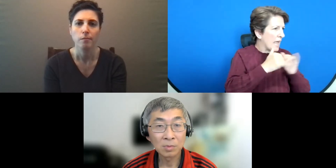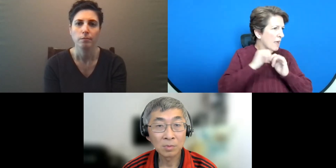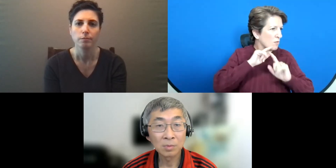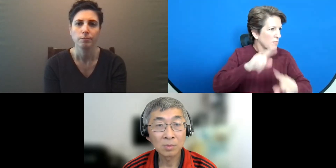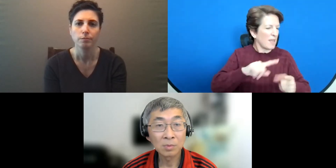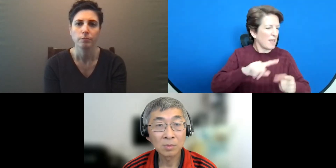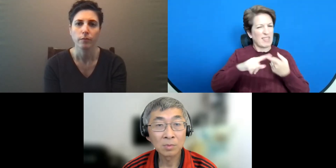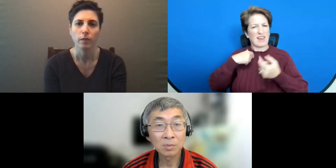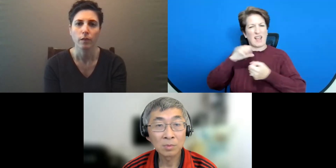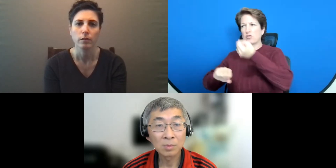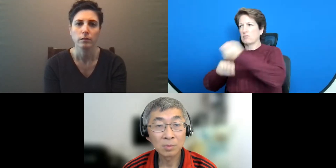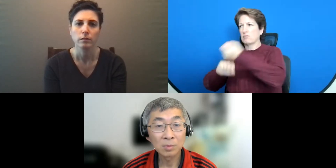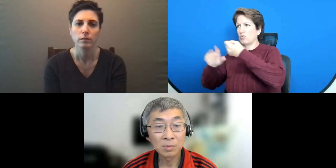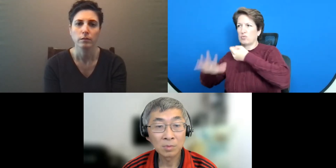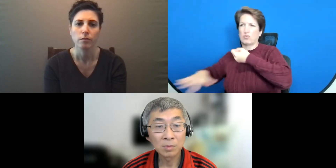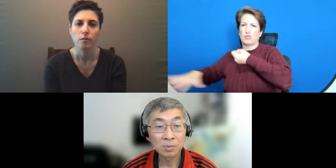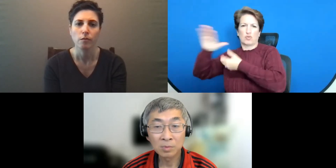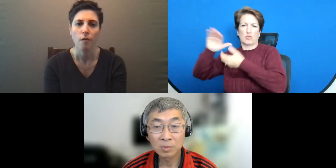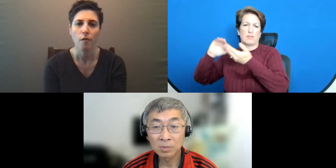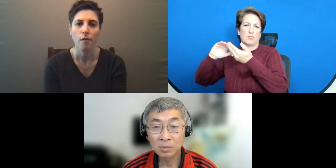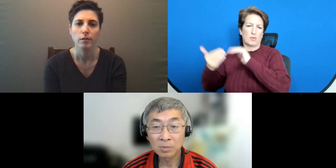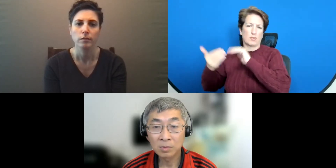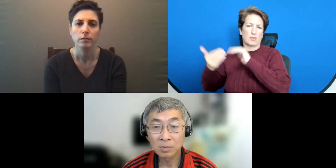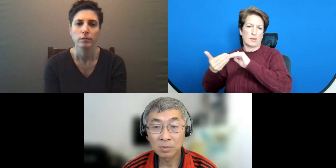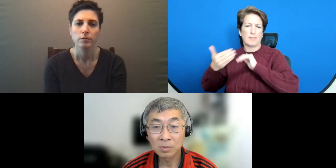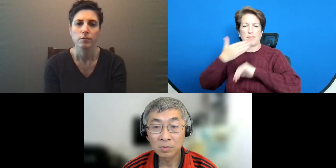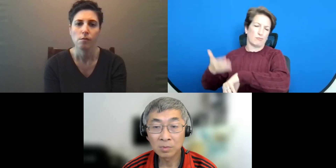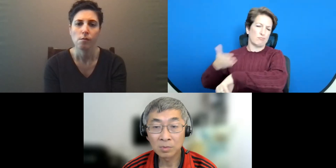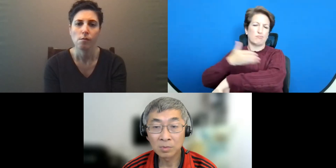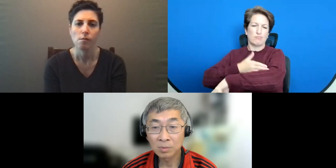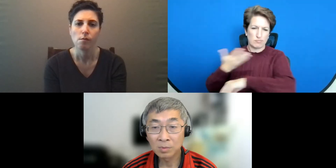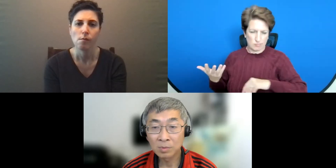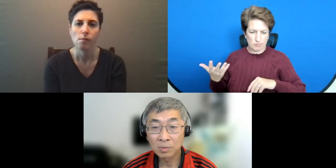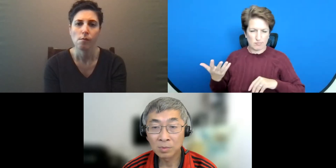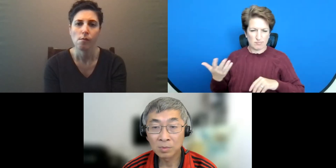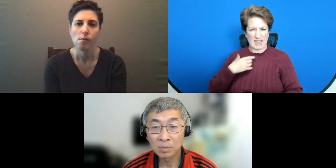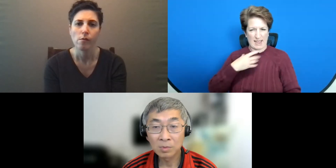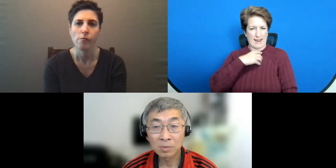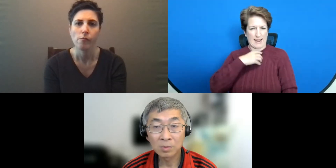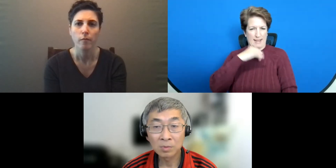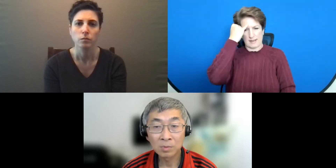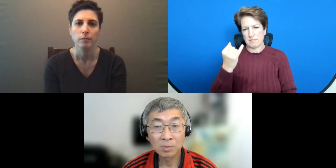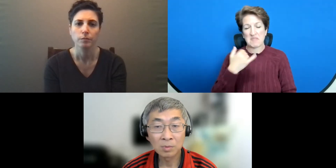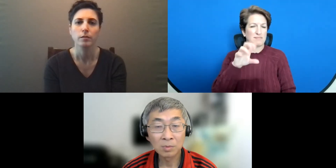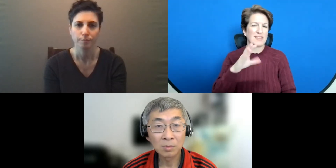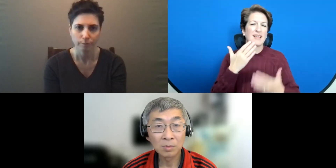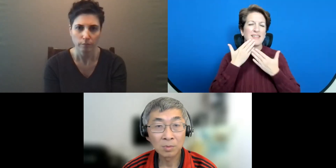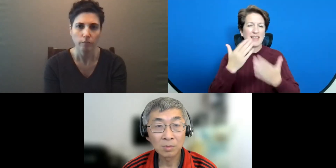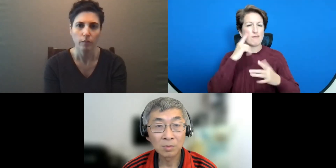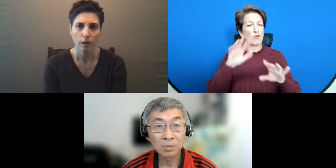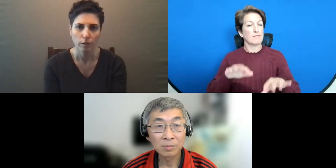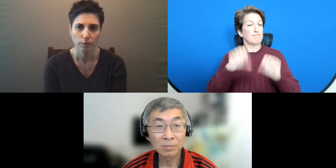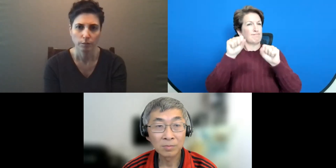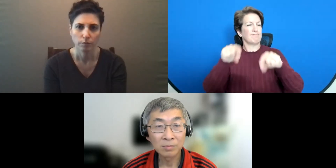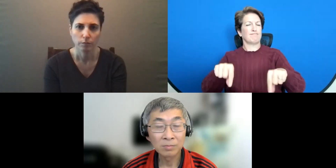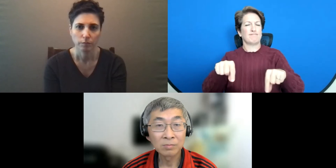other more by sharing those ideas. So I definitely like that idea and I wanted to share that, and thank you so much for holding a